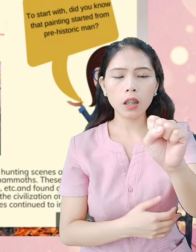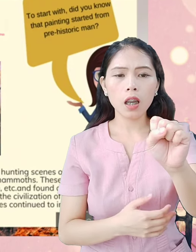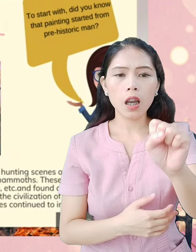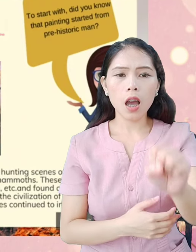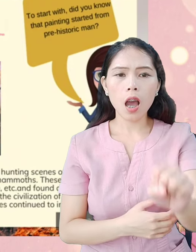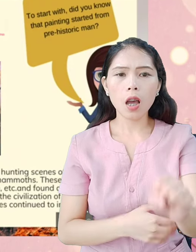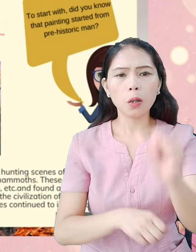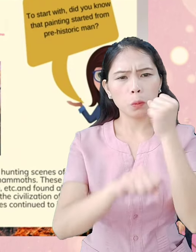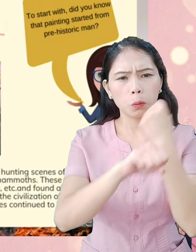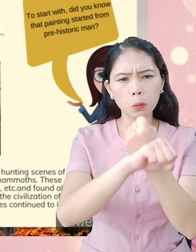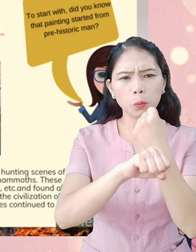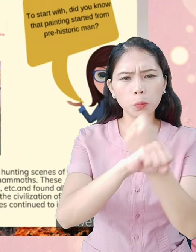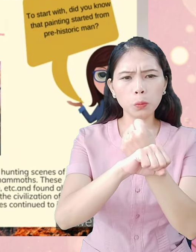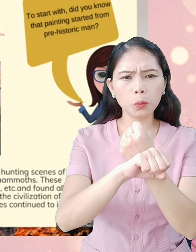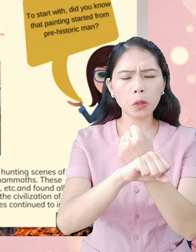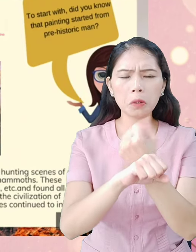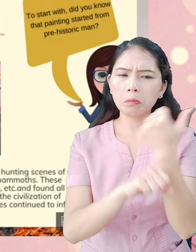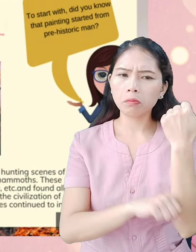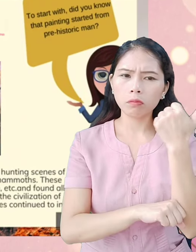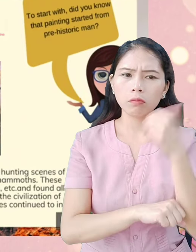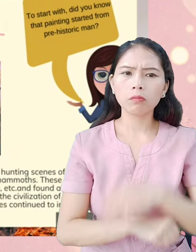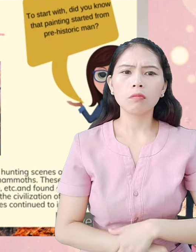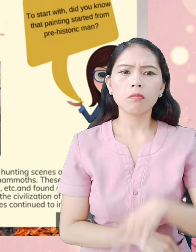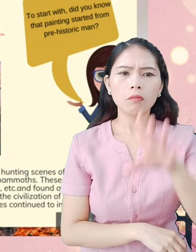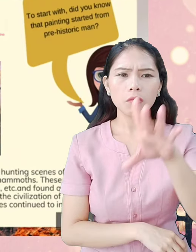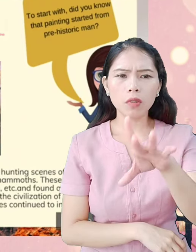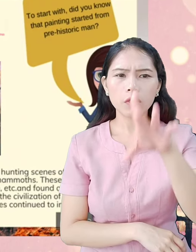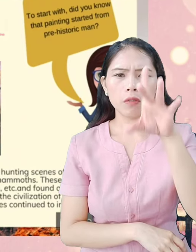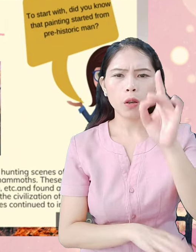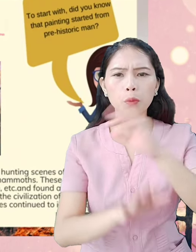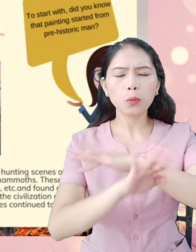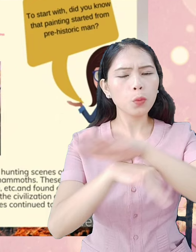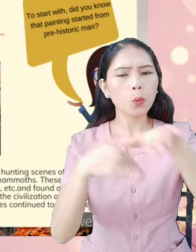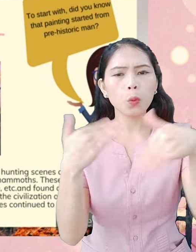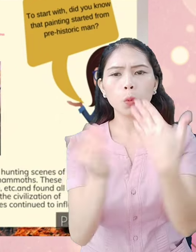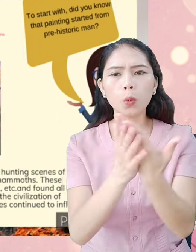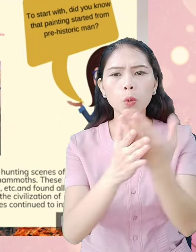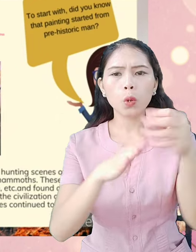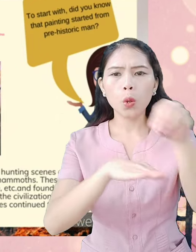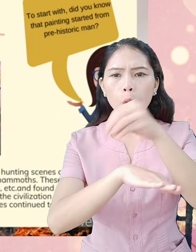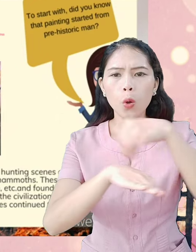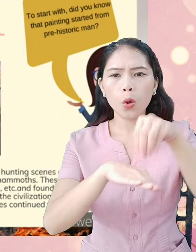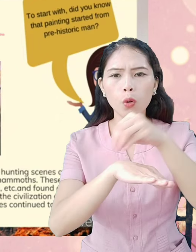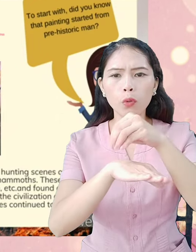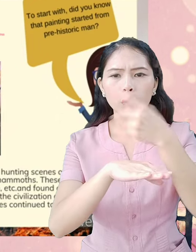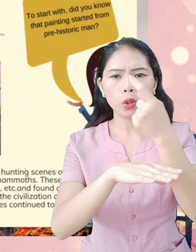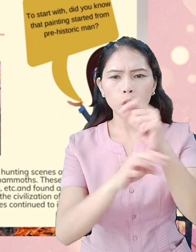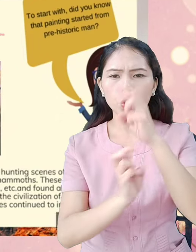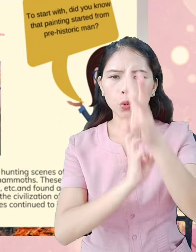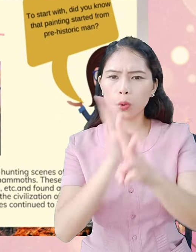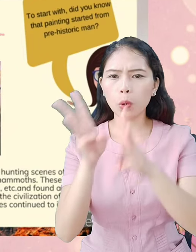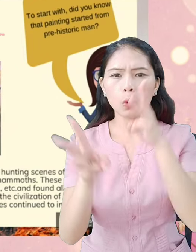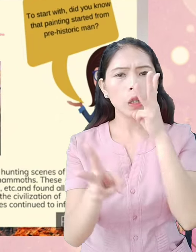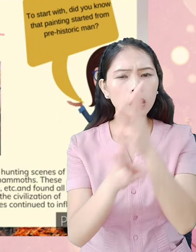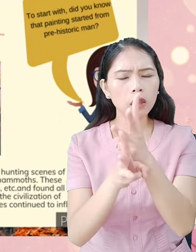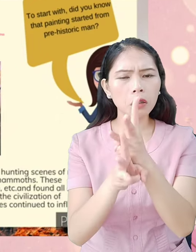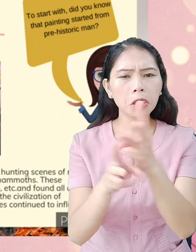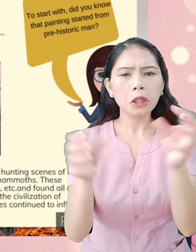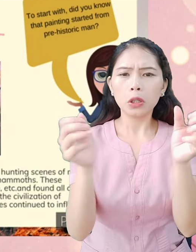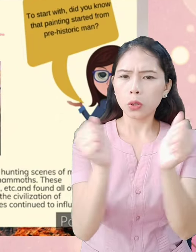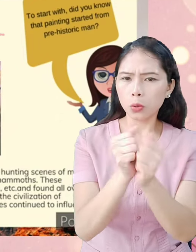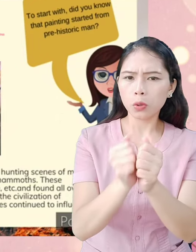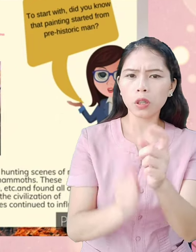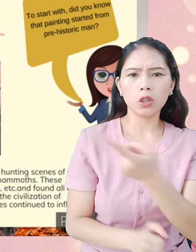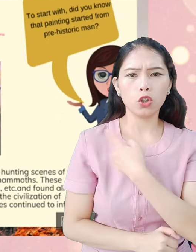Block of stone, etc., and found all over the world,